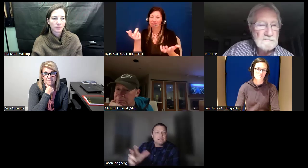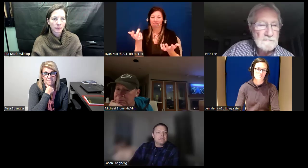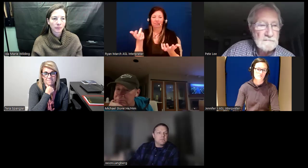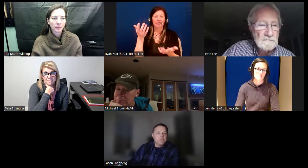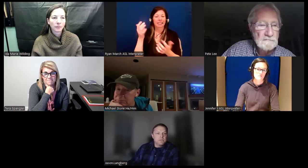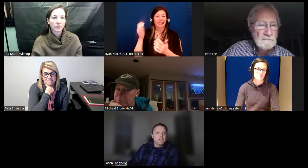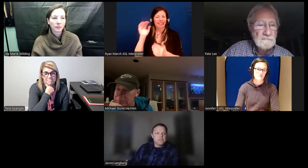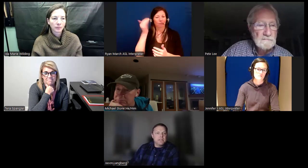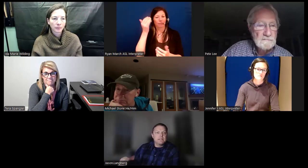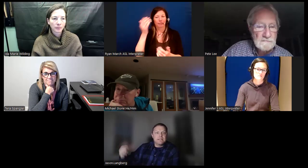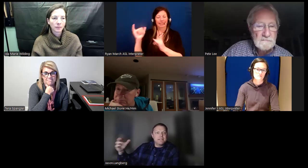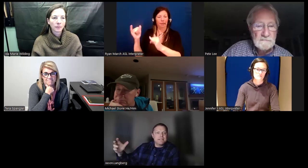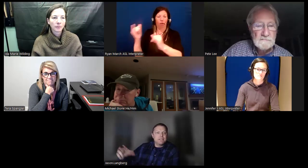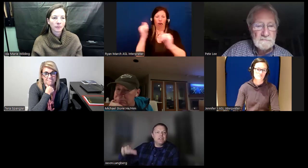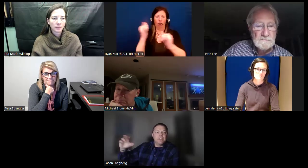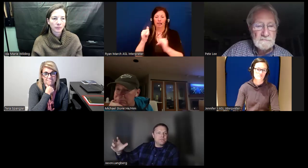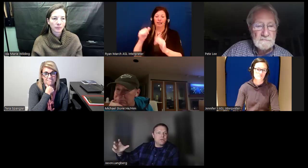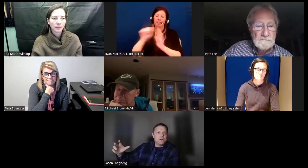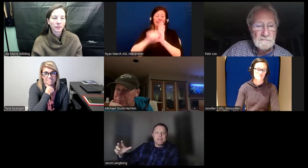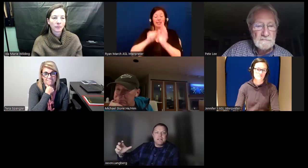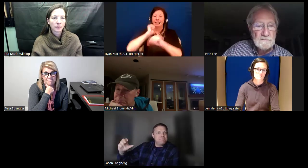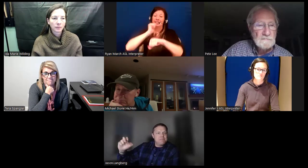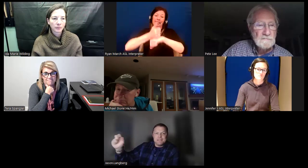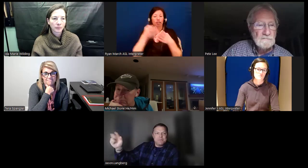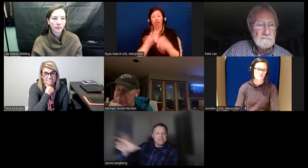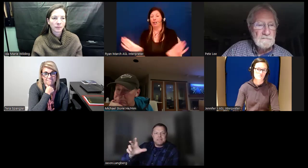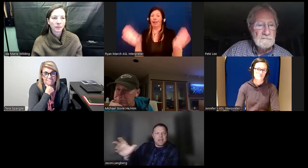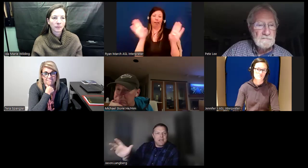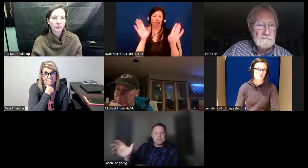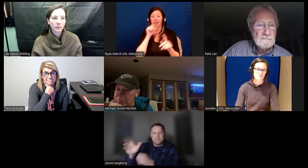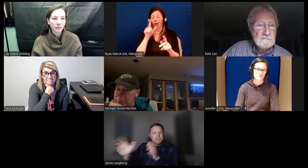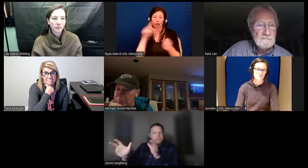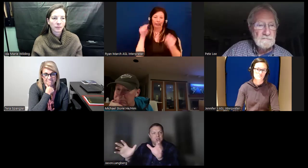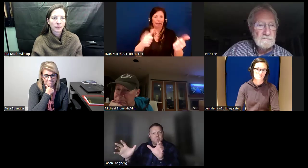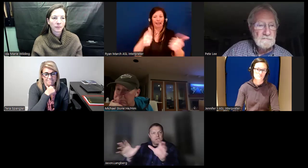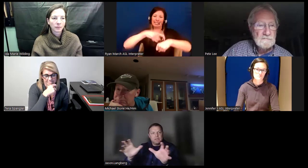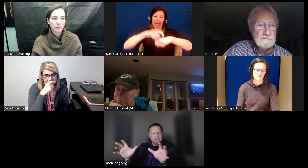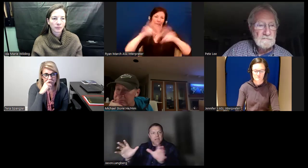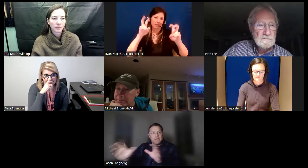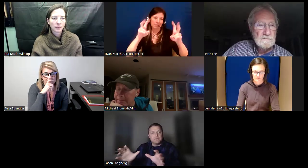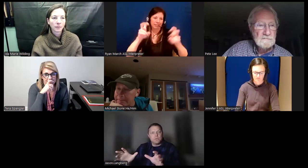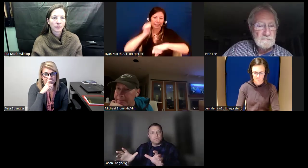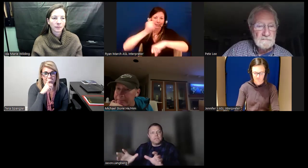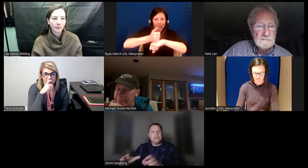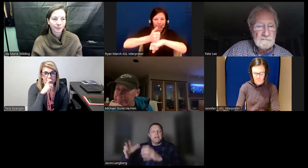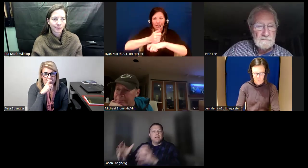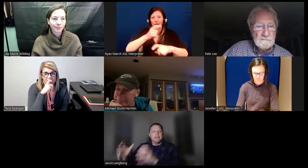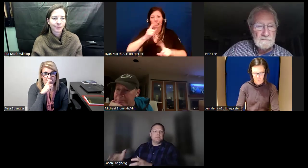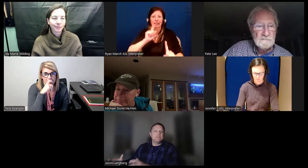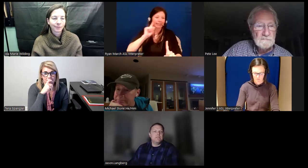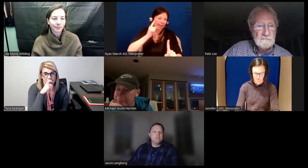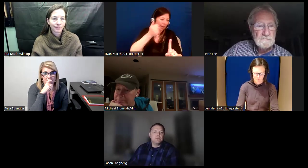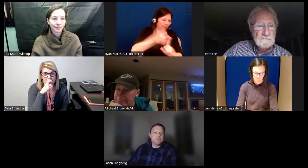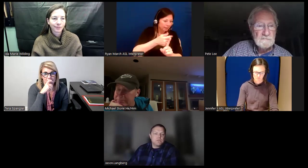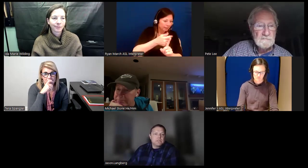looks similar in those other states. The state sets a generic floor, not spending the time on differentiating among types of schools, and then it's up to